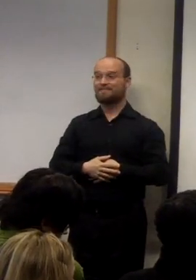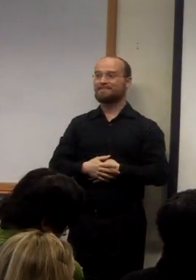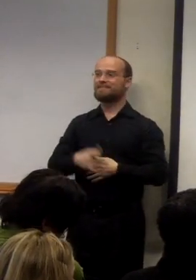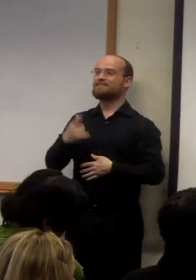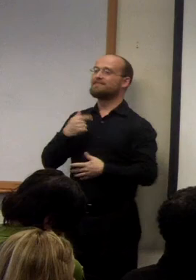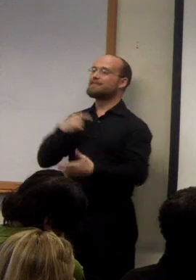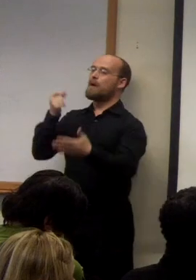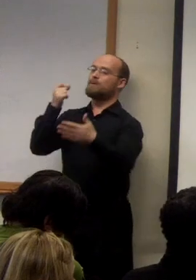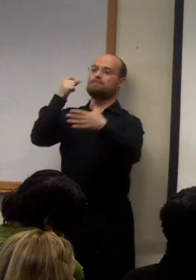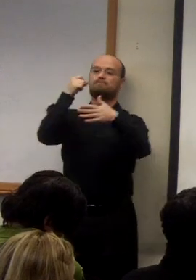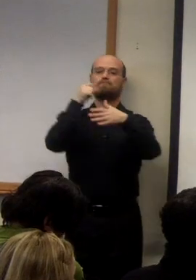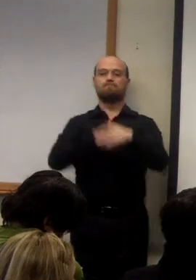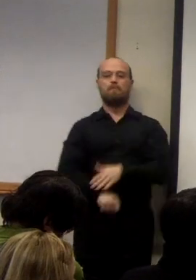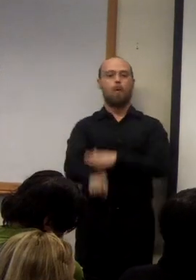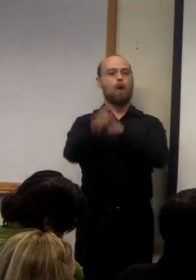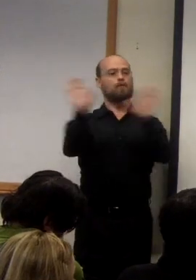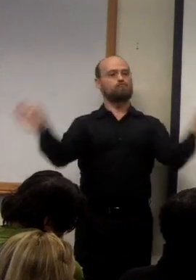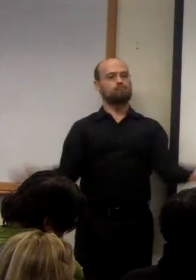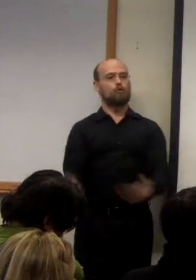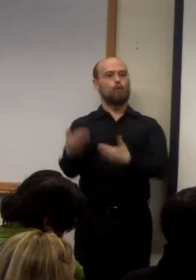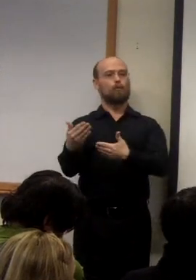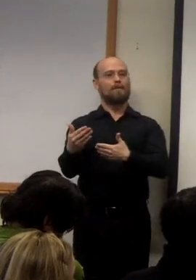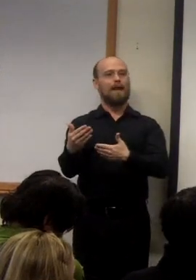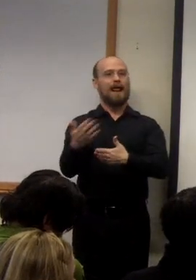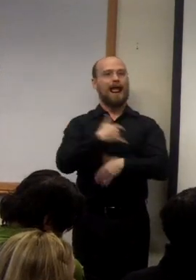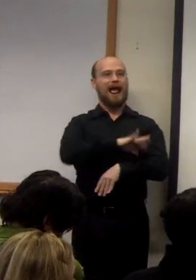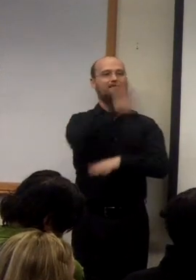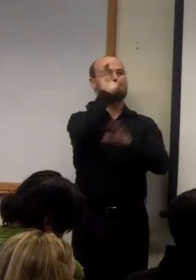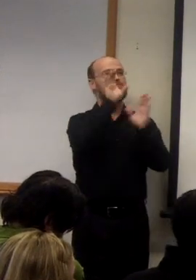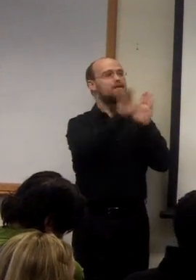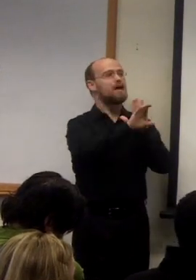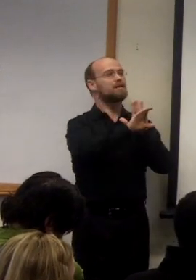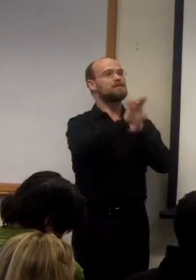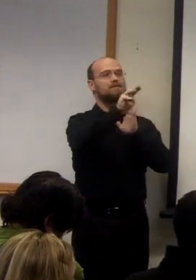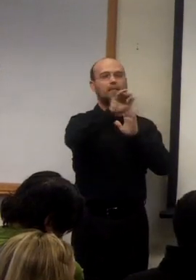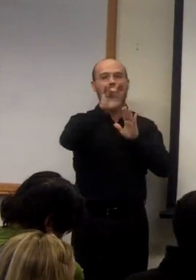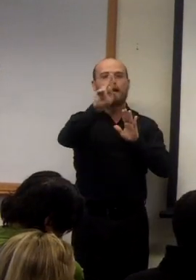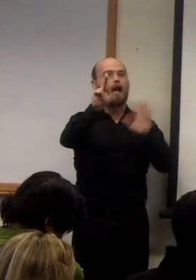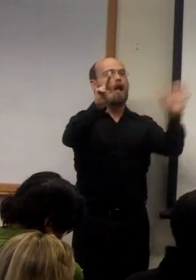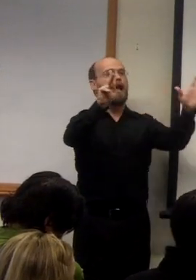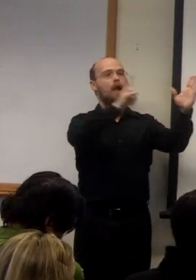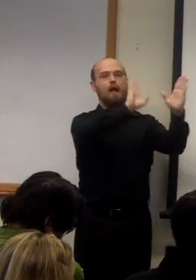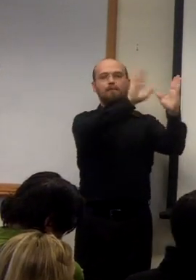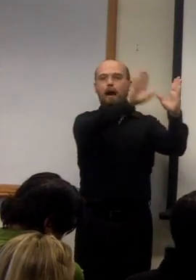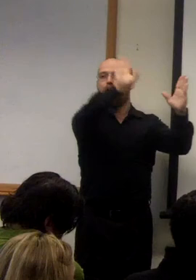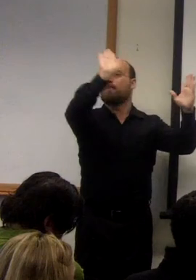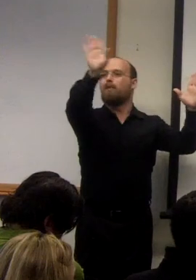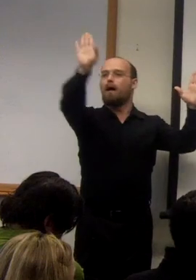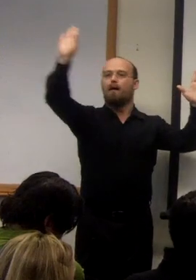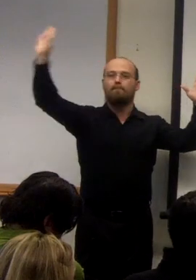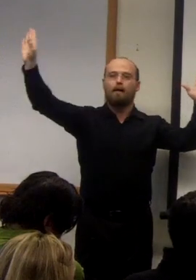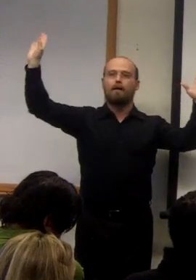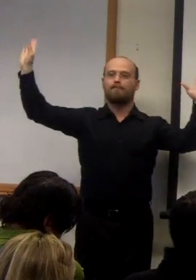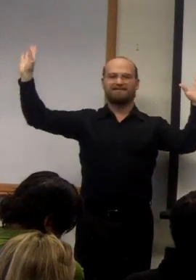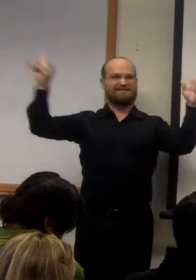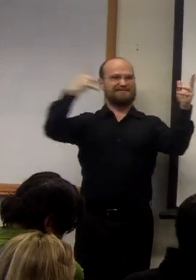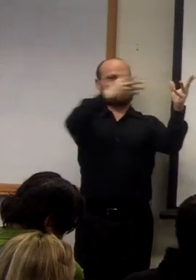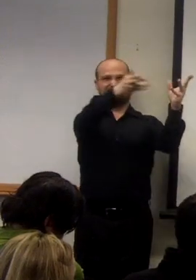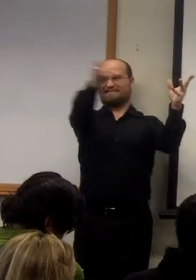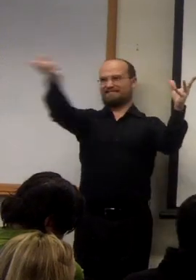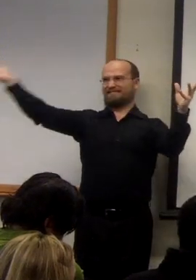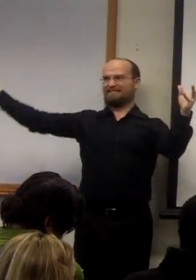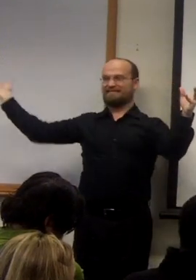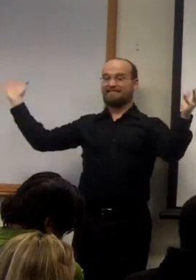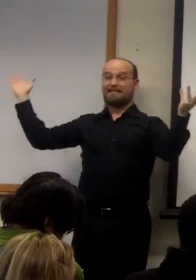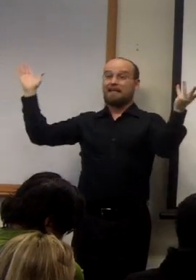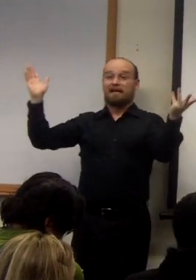room, and there were these pictures, Martin Luther King, Harriet Tubman, on the wall, right? And it doesn't, you know, and it didn't mean anything to me.